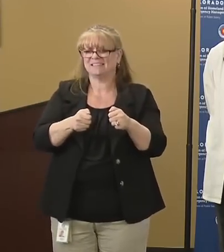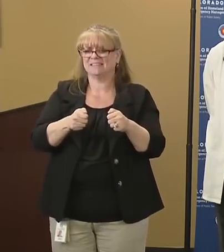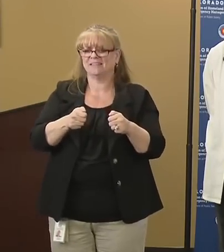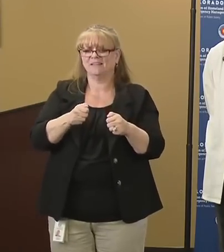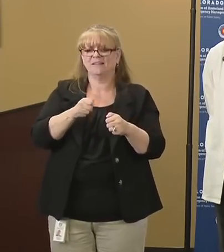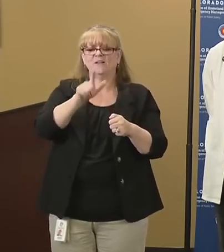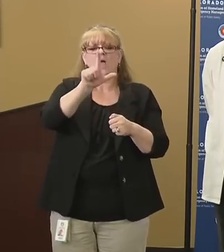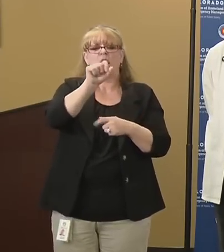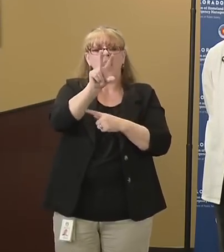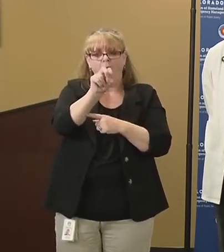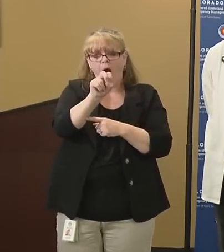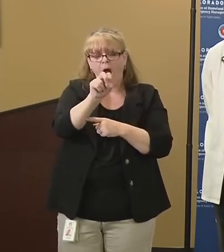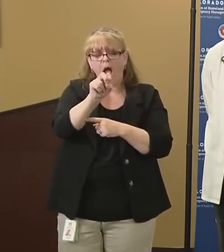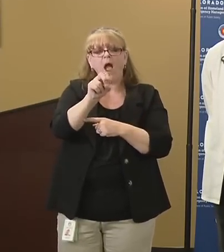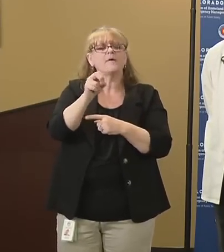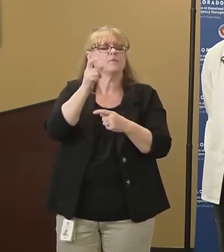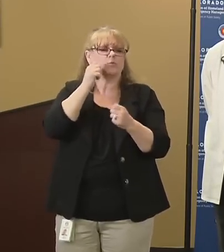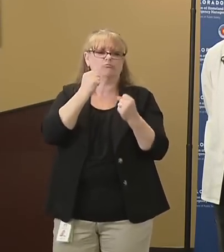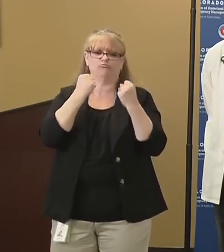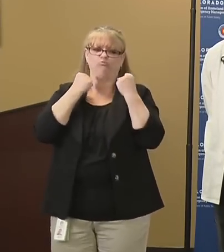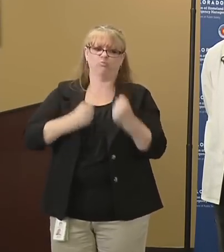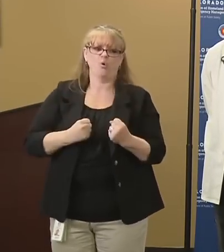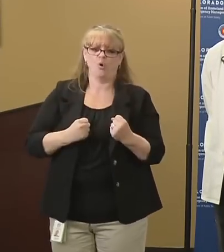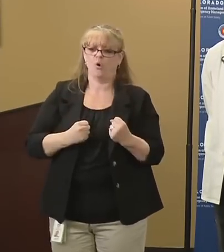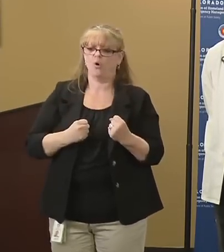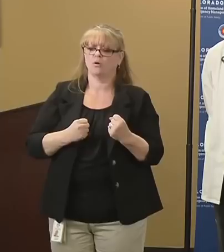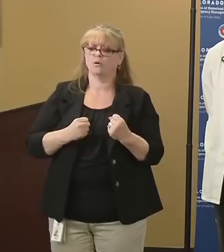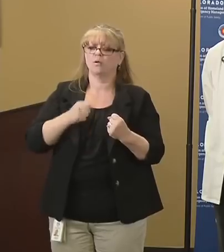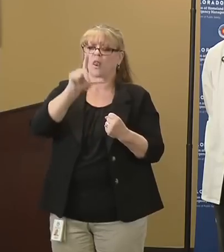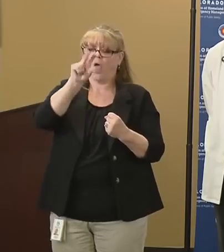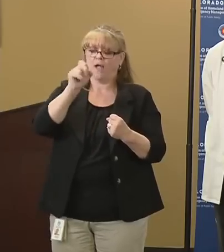us being together without being physically together is